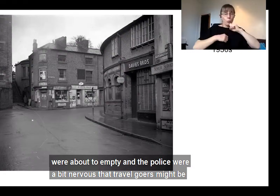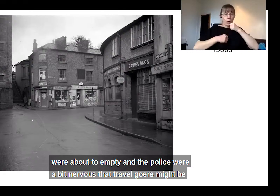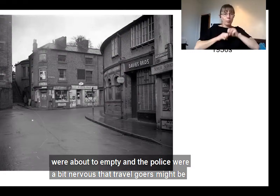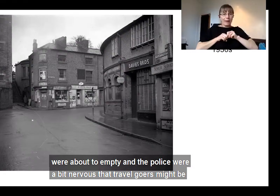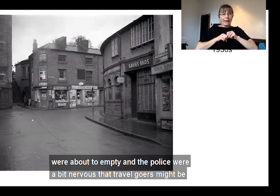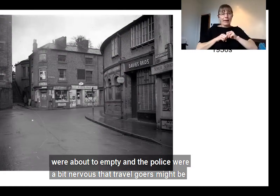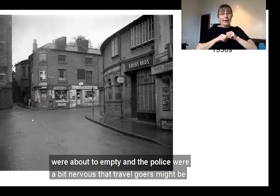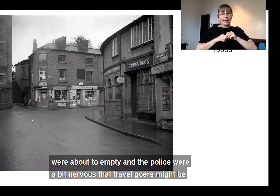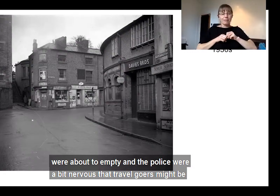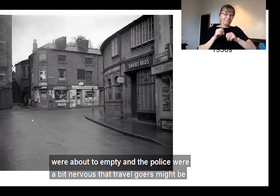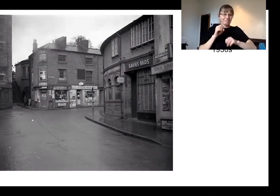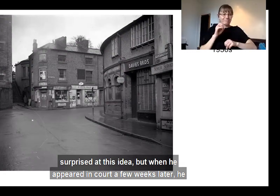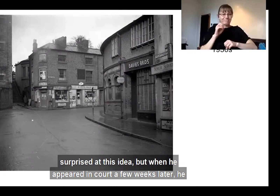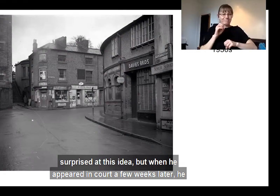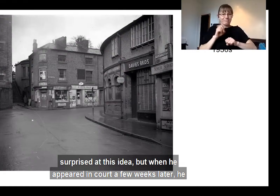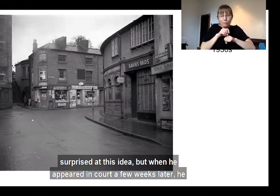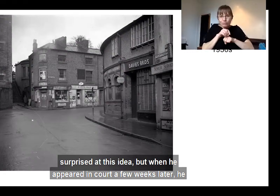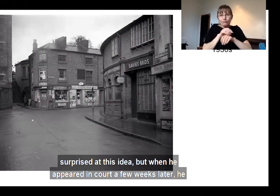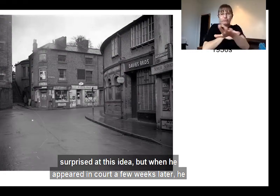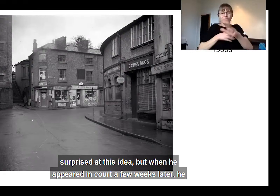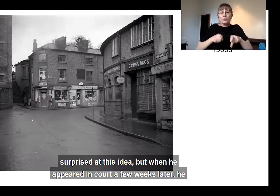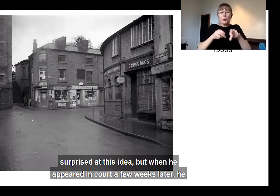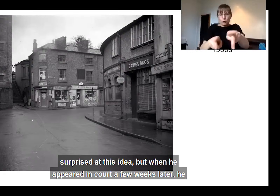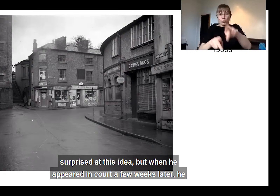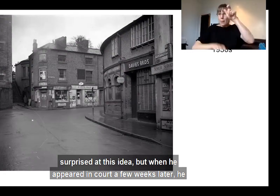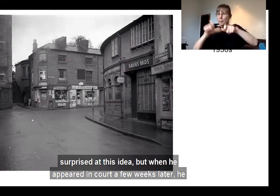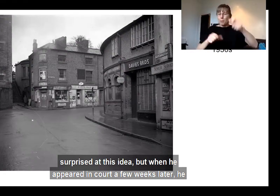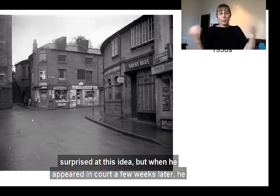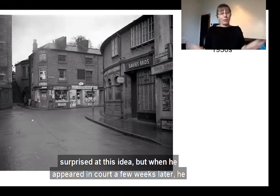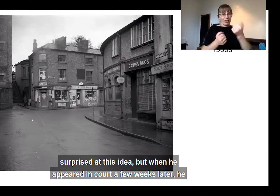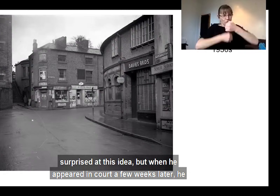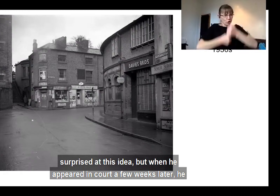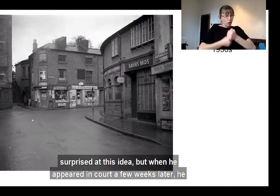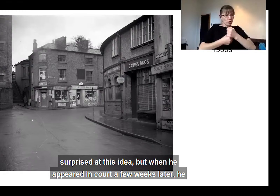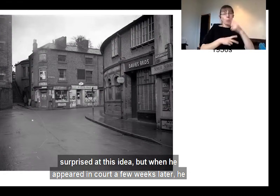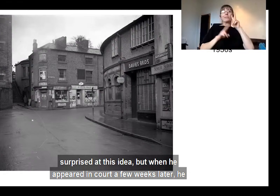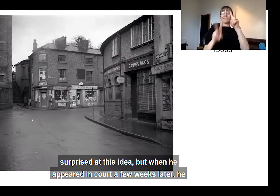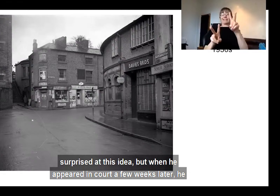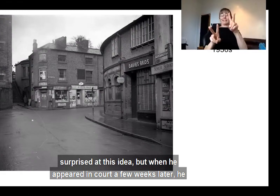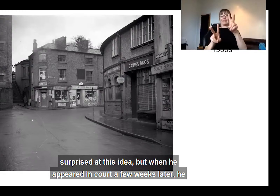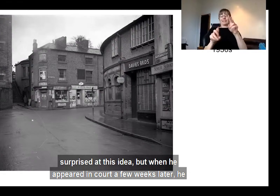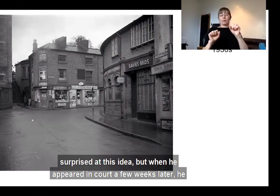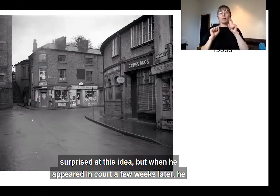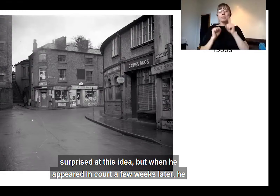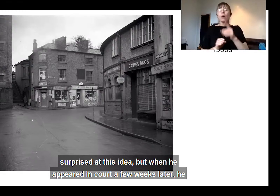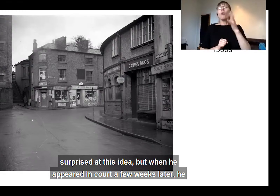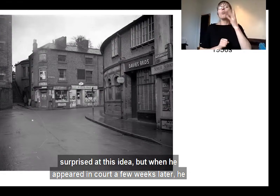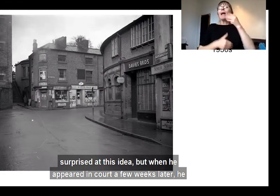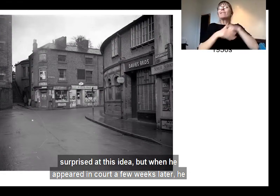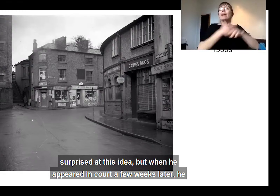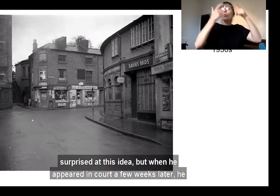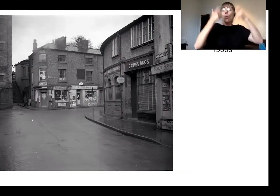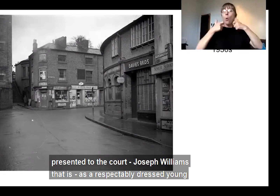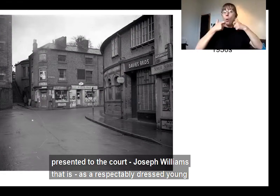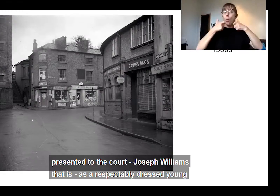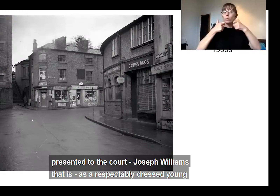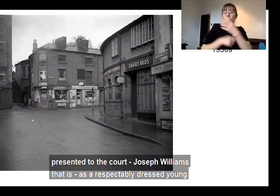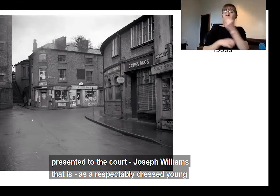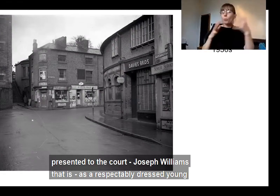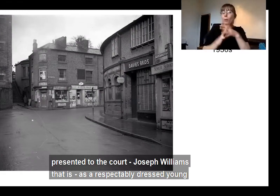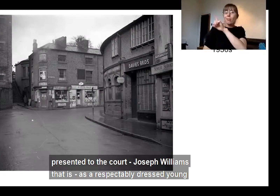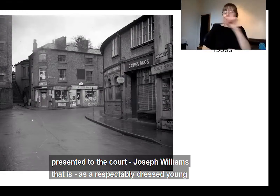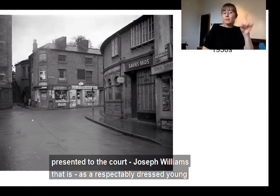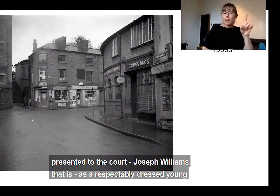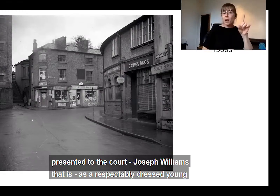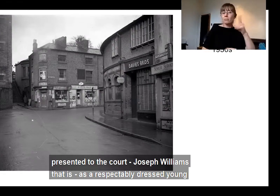the police were a bit nervous that chapel goers might be surprised at this idea. But when he appeared in court a few weeks later,